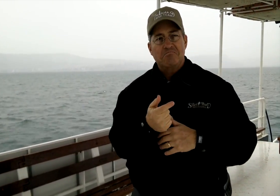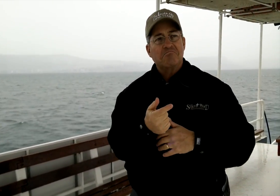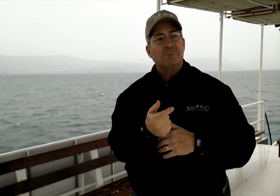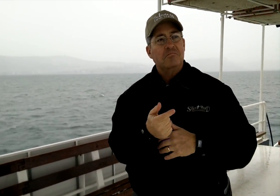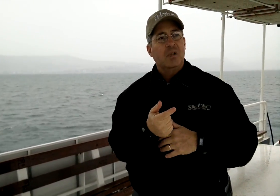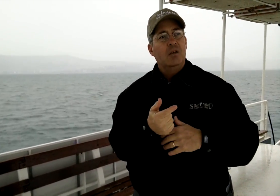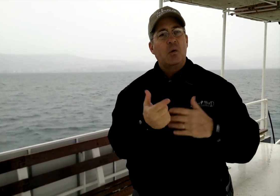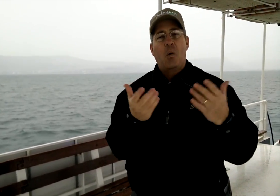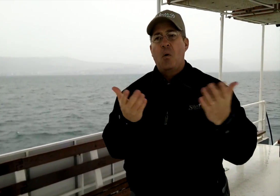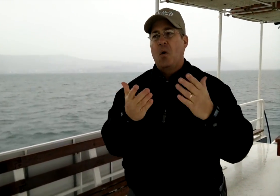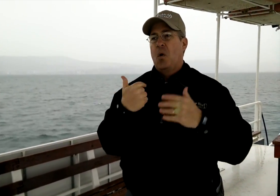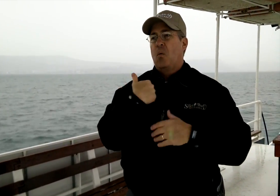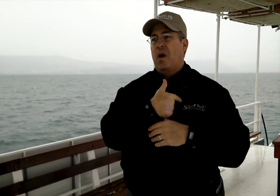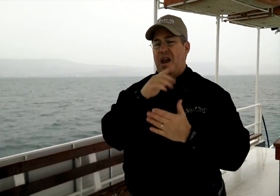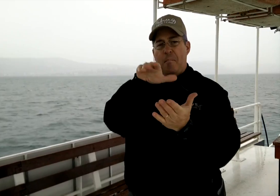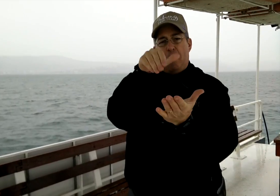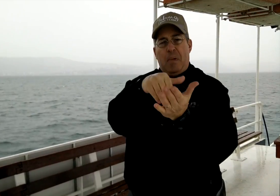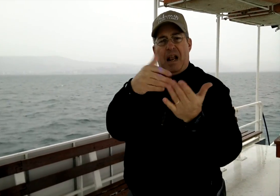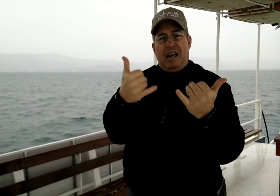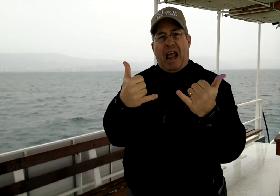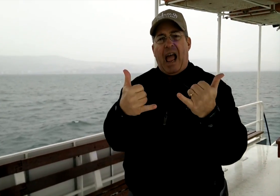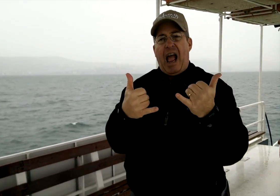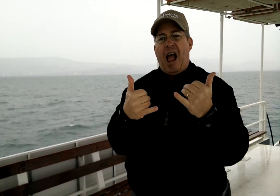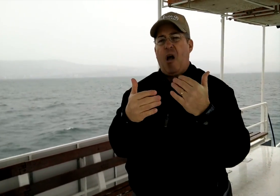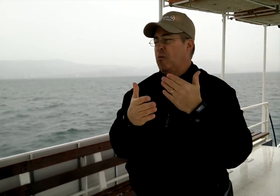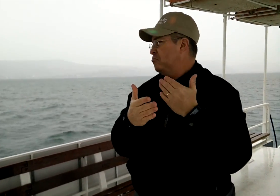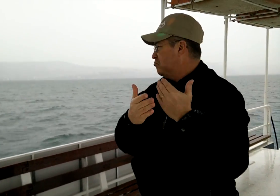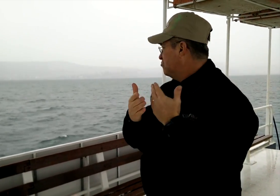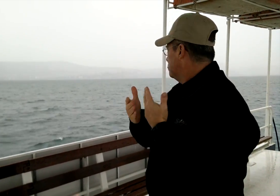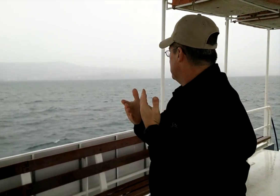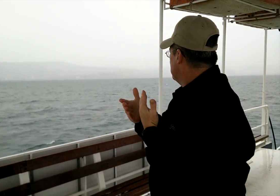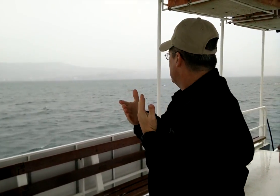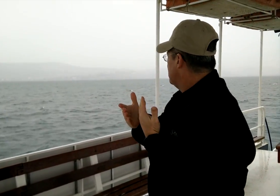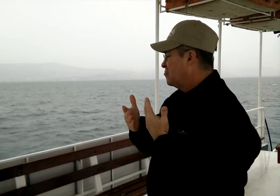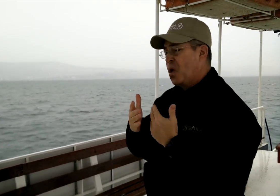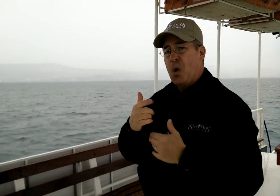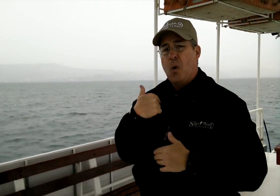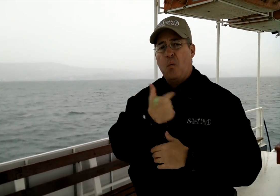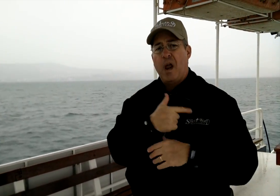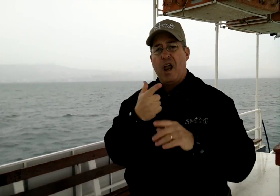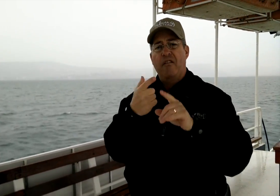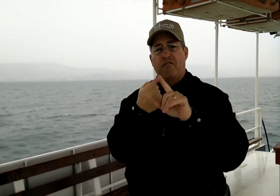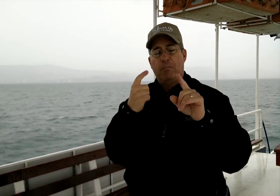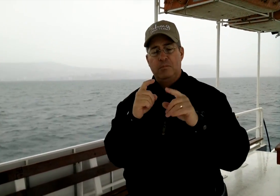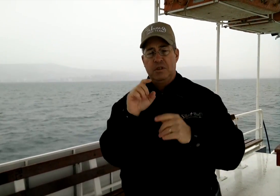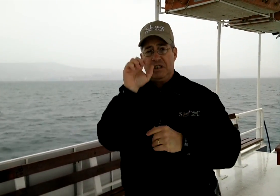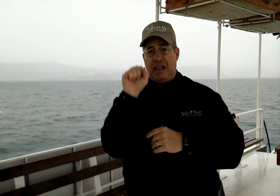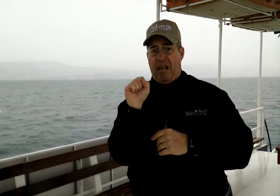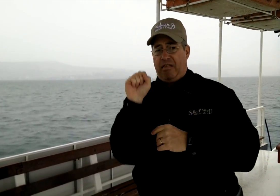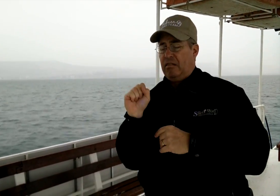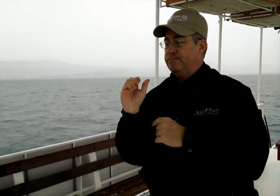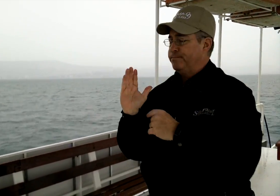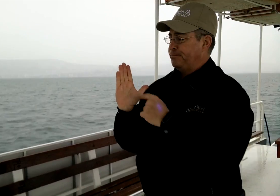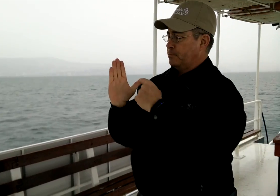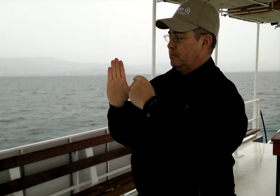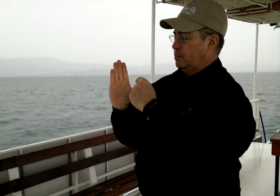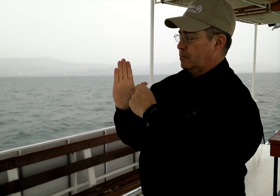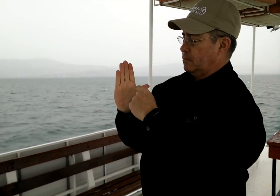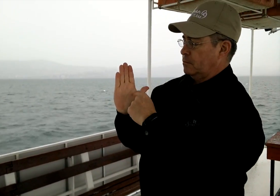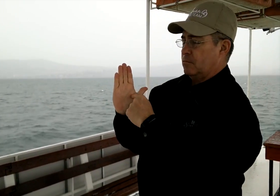it would have been tossed a lot. We're in the middle of this lake of Tiberias, Sea of Galilee right